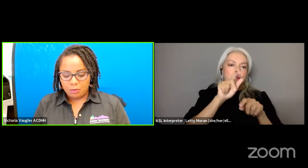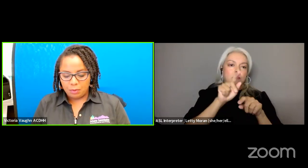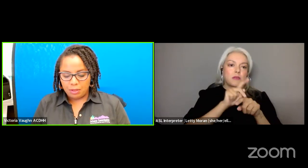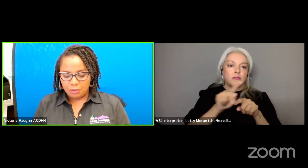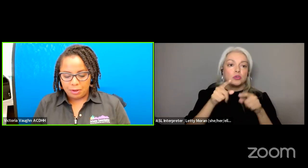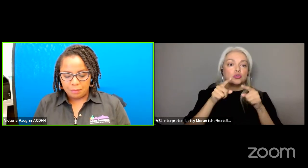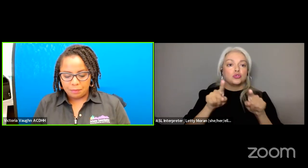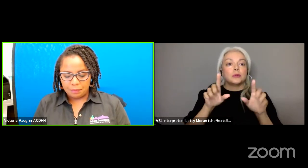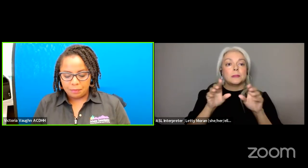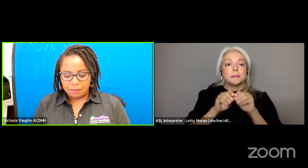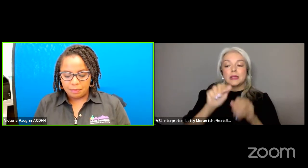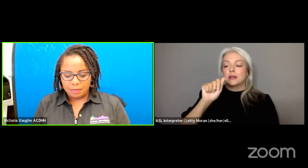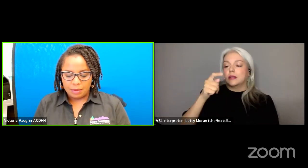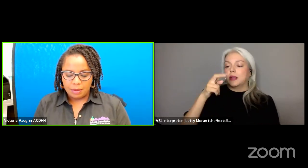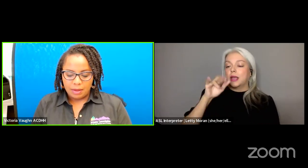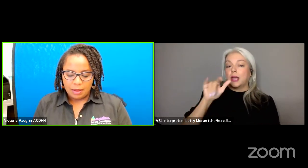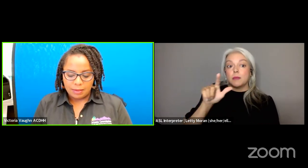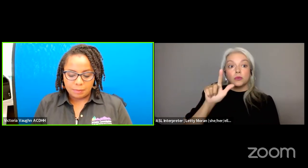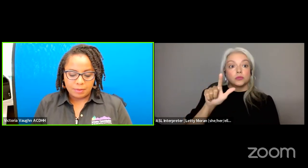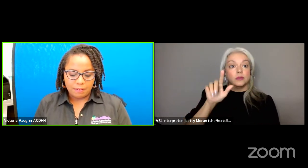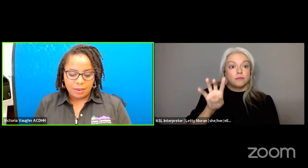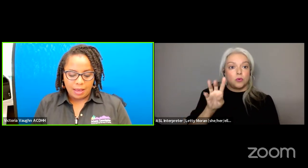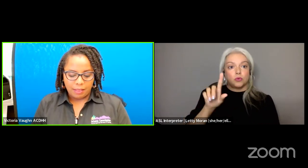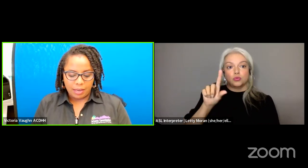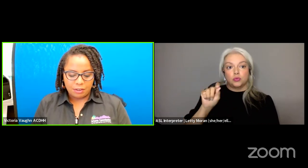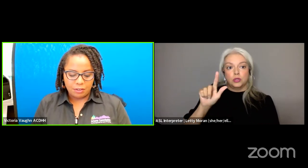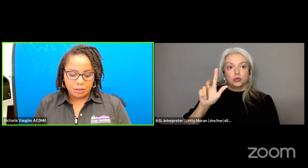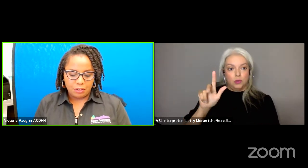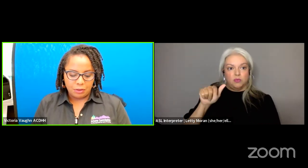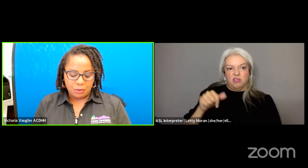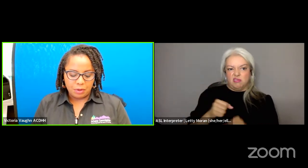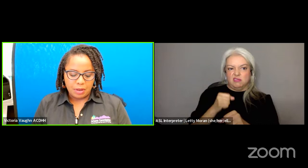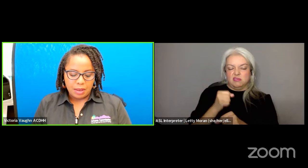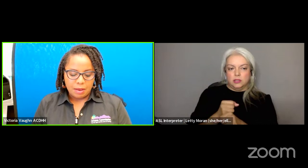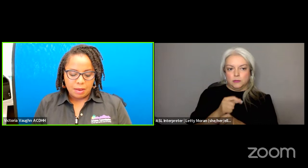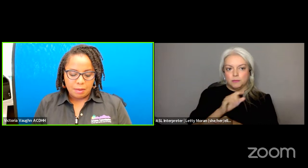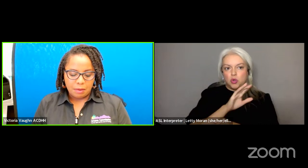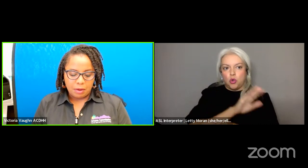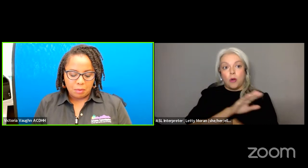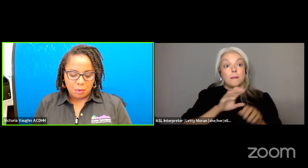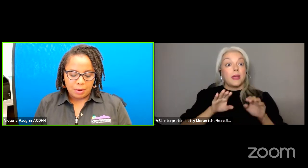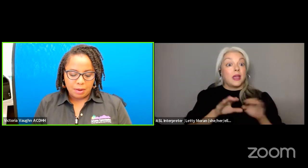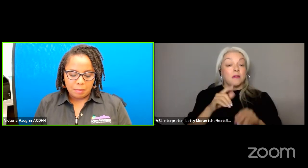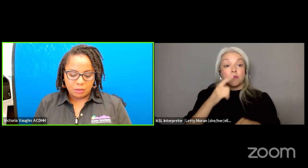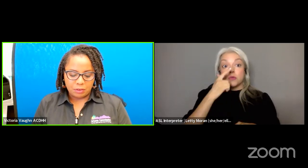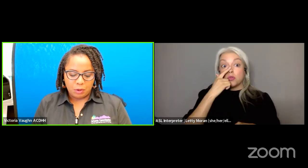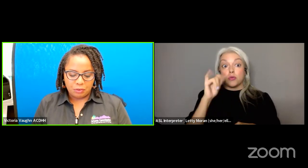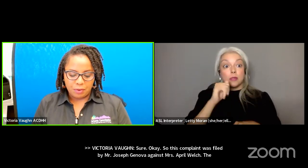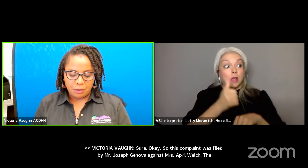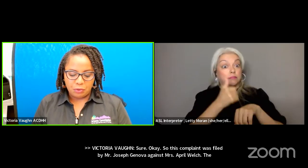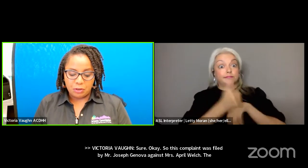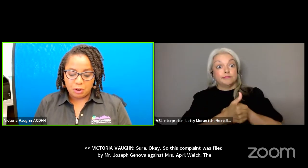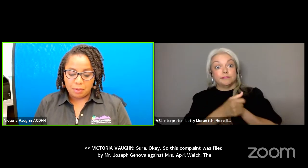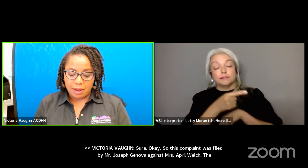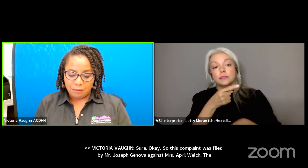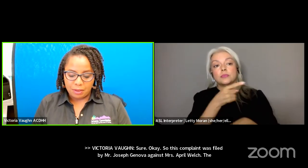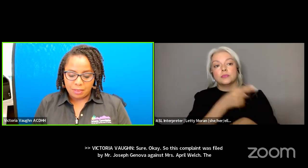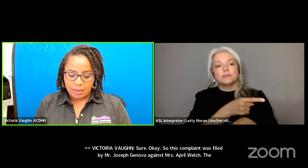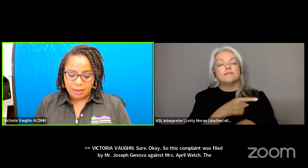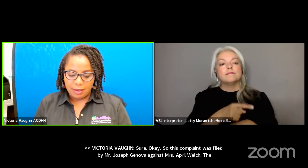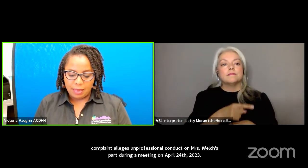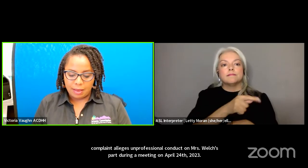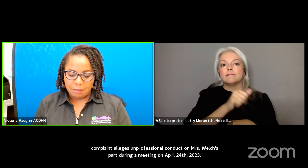24th, 2023. The specific allegations include, number one, Mrs. Welch failed to